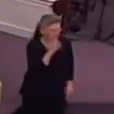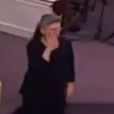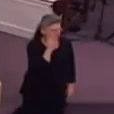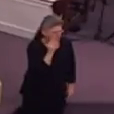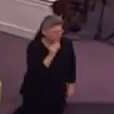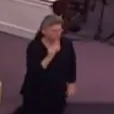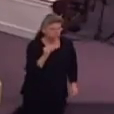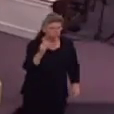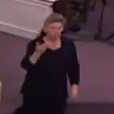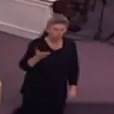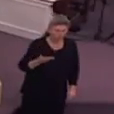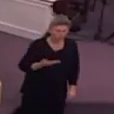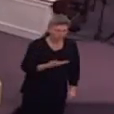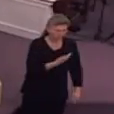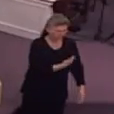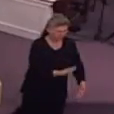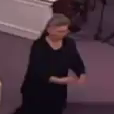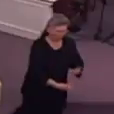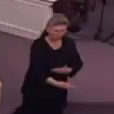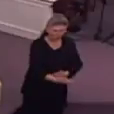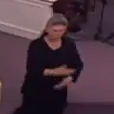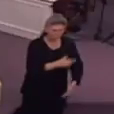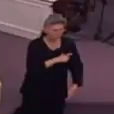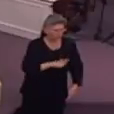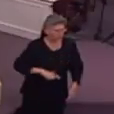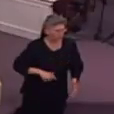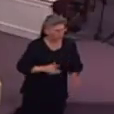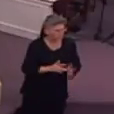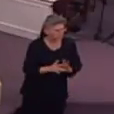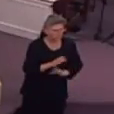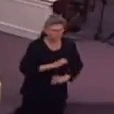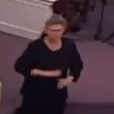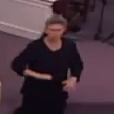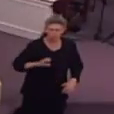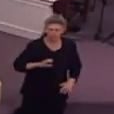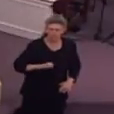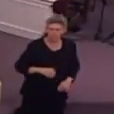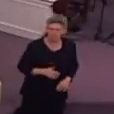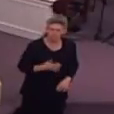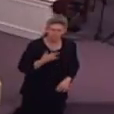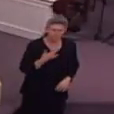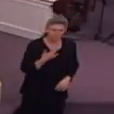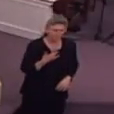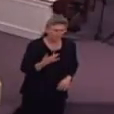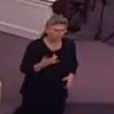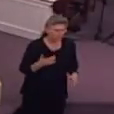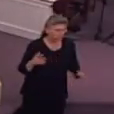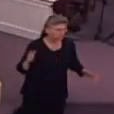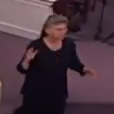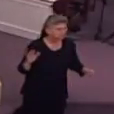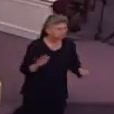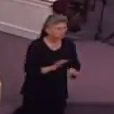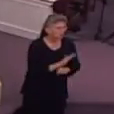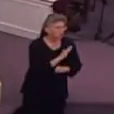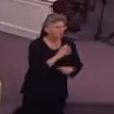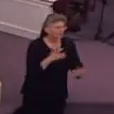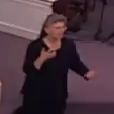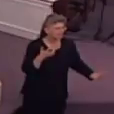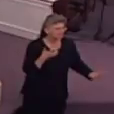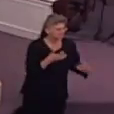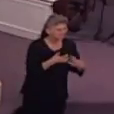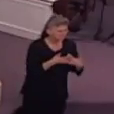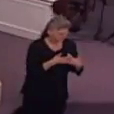experienced the welcoming arms of the Lord Jesus Christ. And she found a place where she totally fit in.